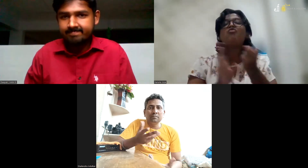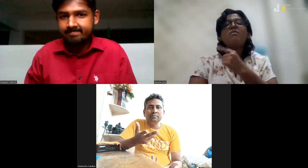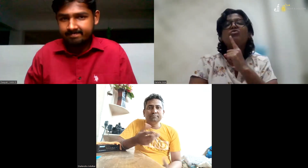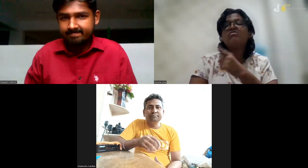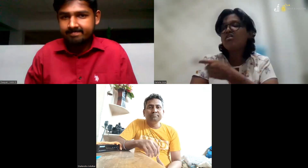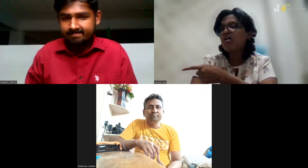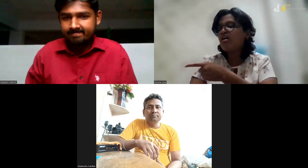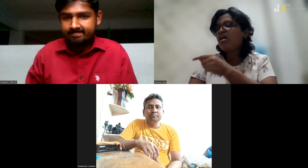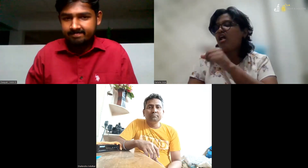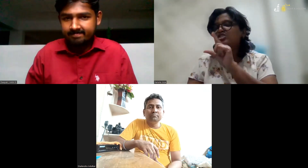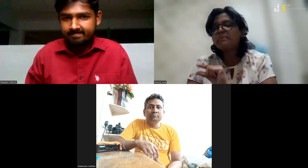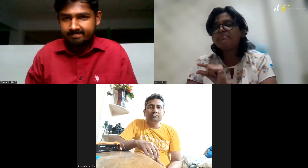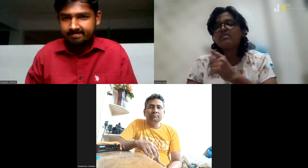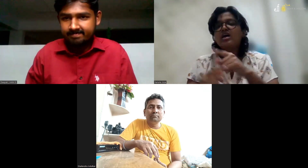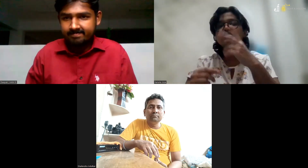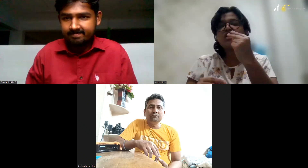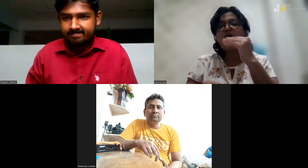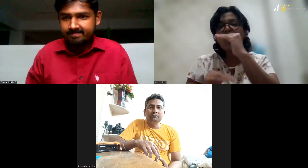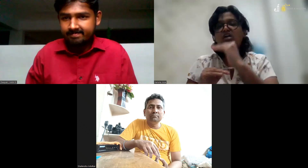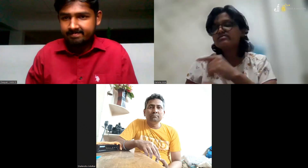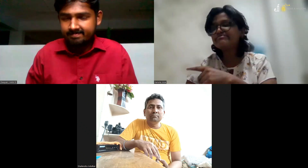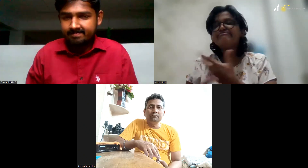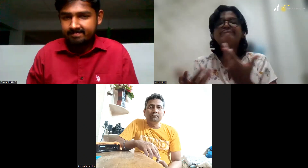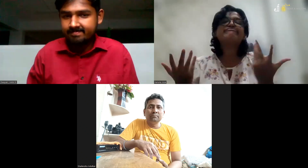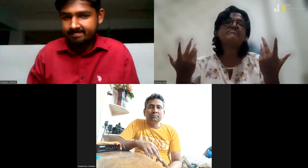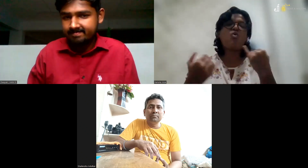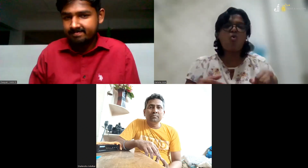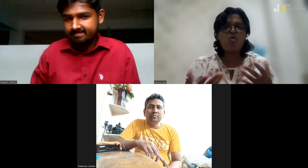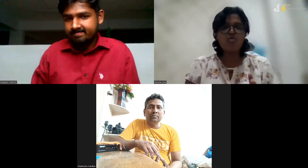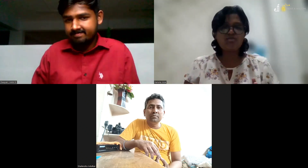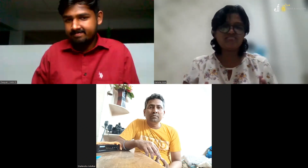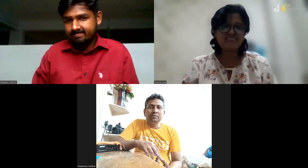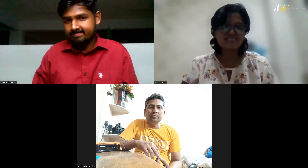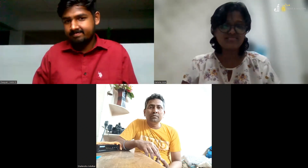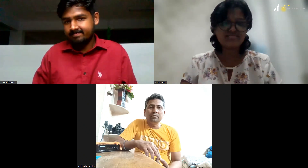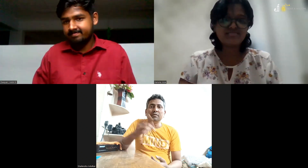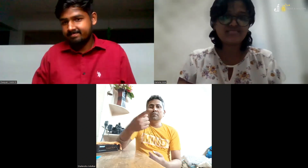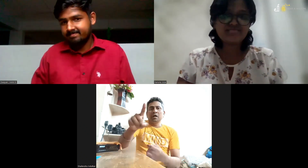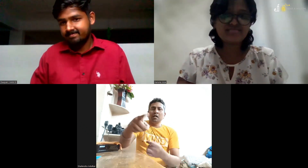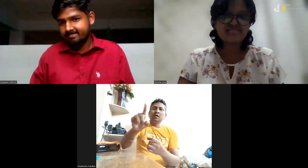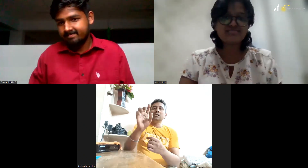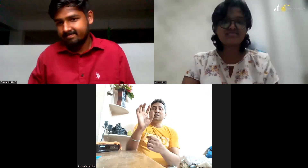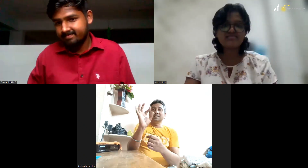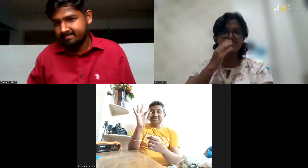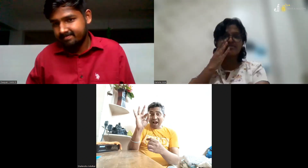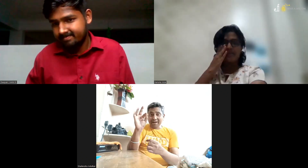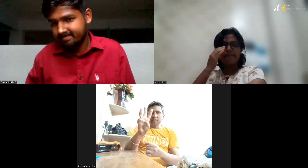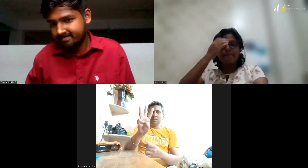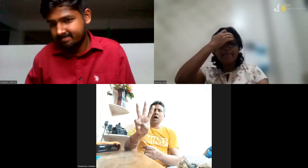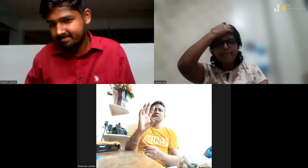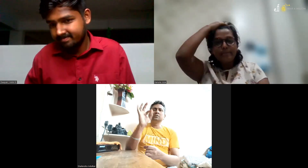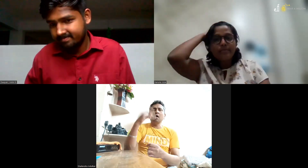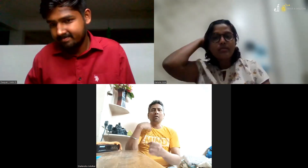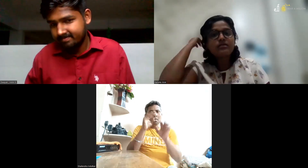example, if you have booked a less rated hotel, so there may be a loss for